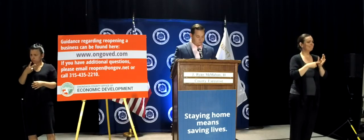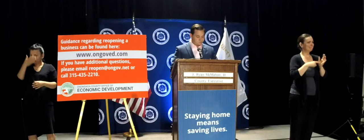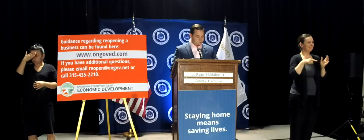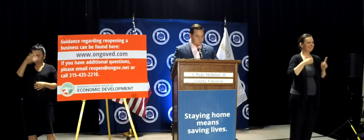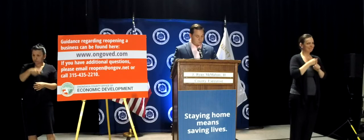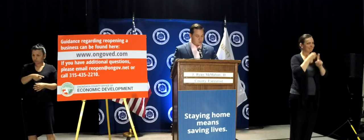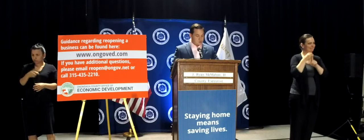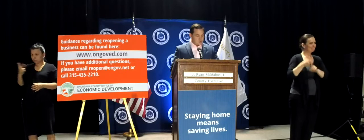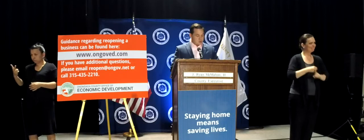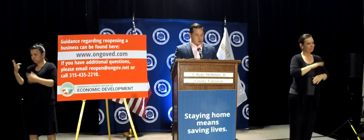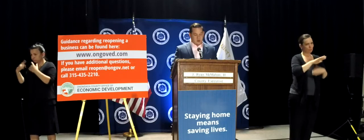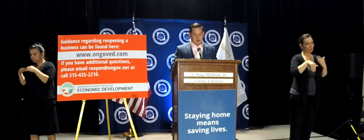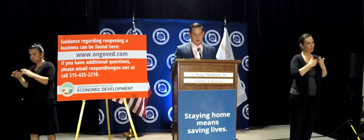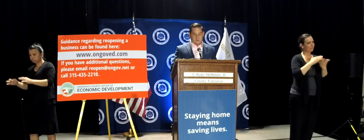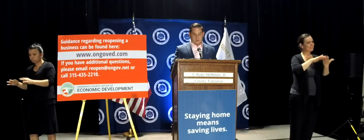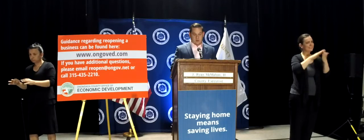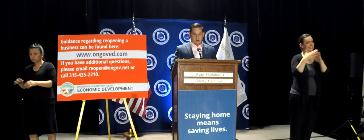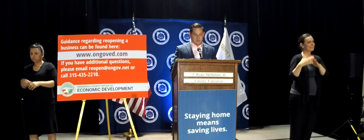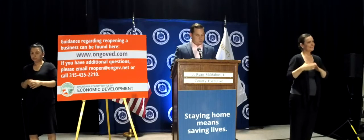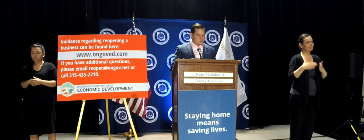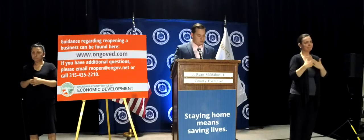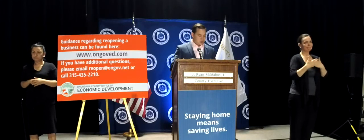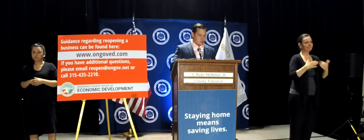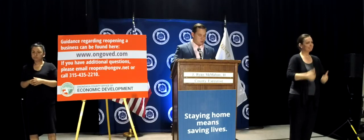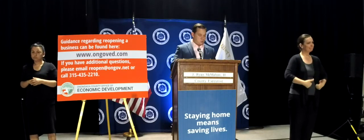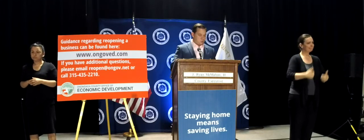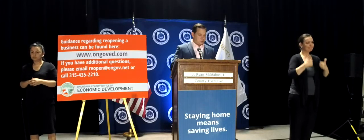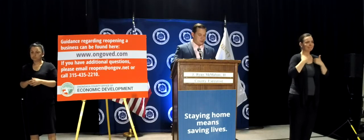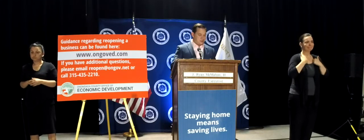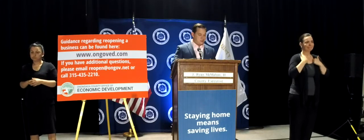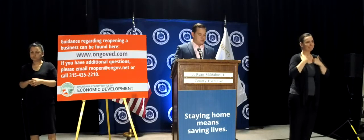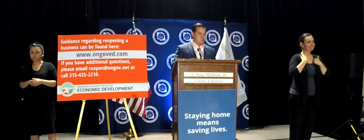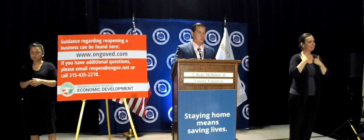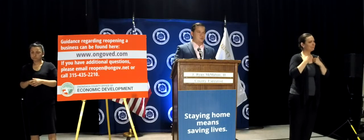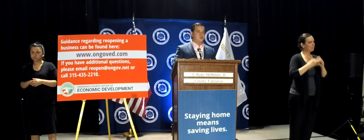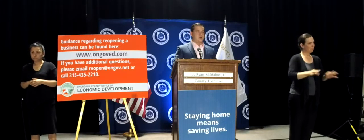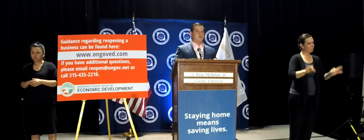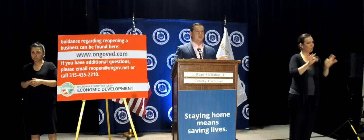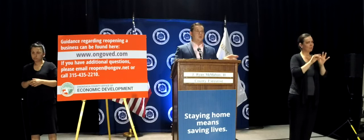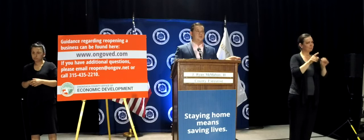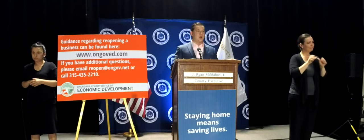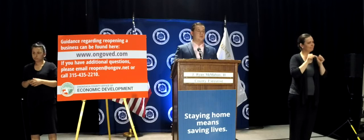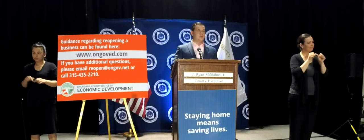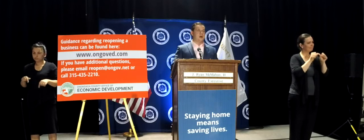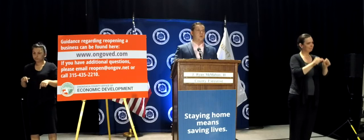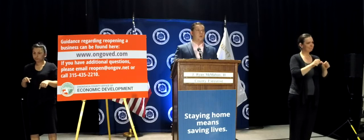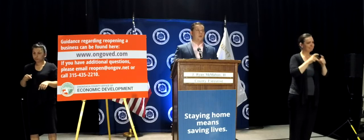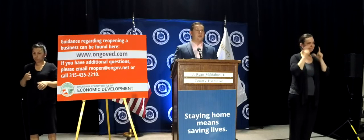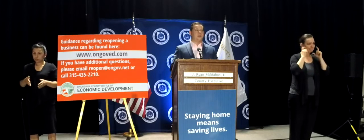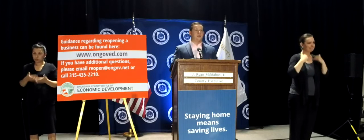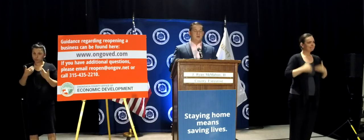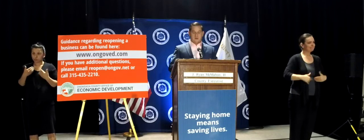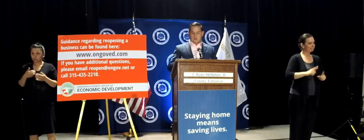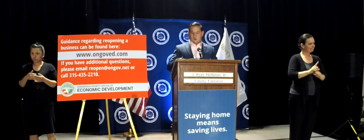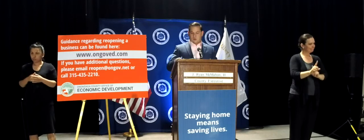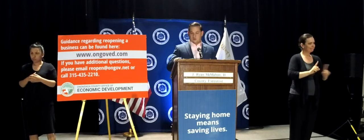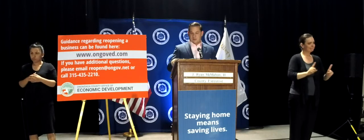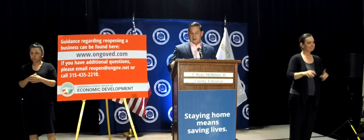recoveries. A couple items related to restart that we've talked about or we're